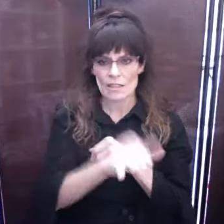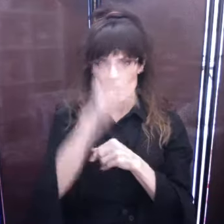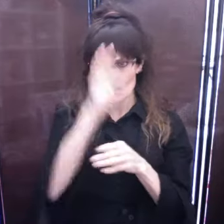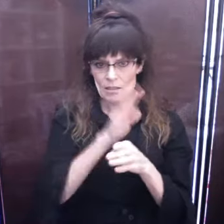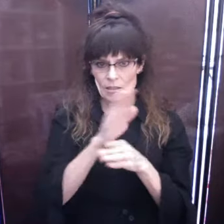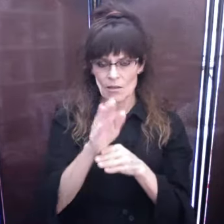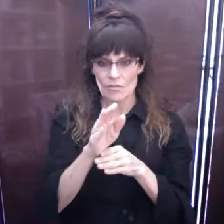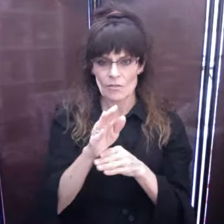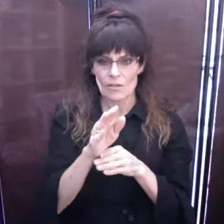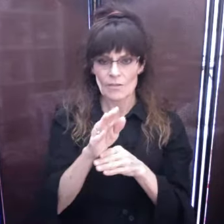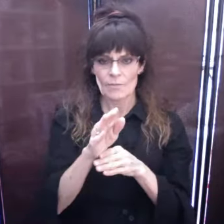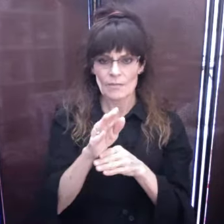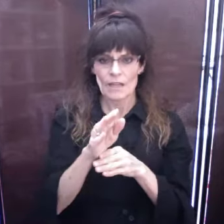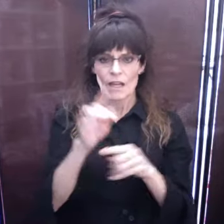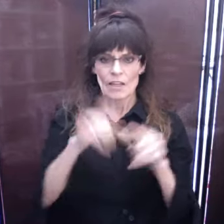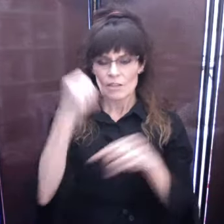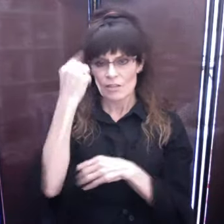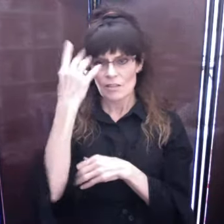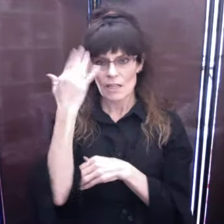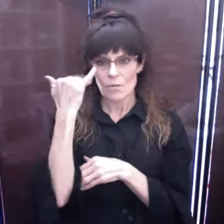I couldn't understand why. I never did understand why.